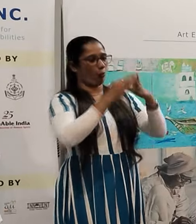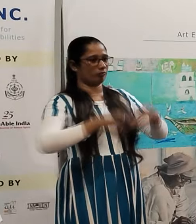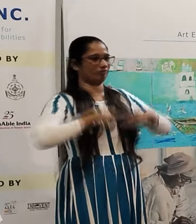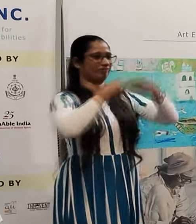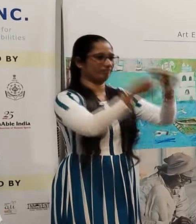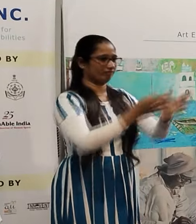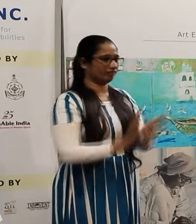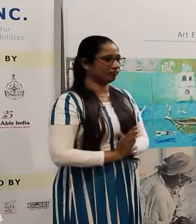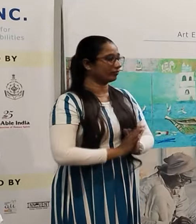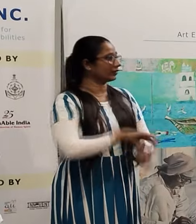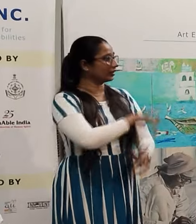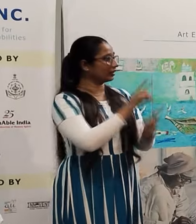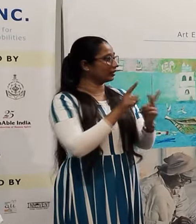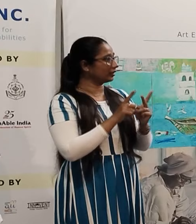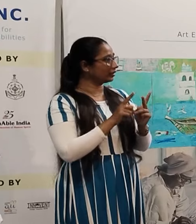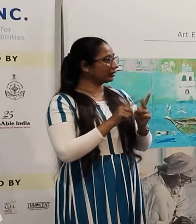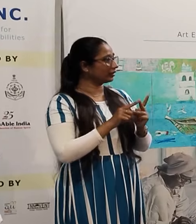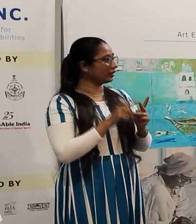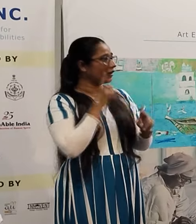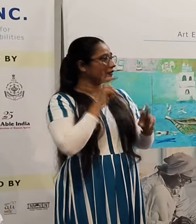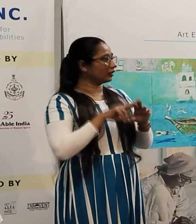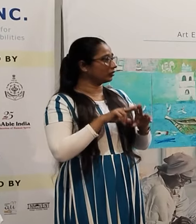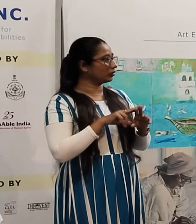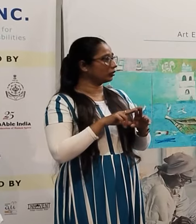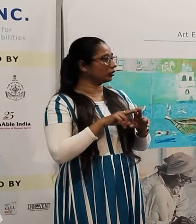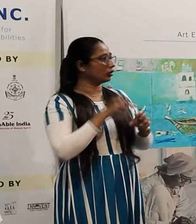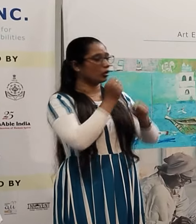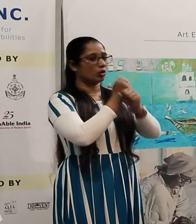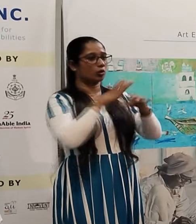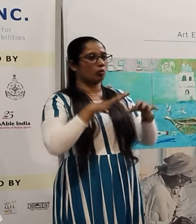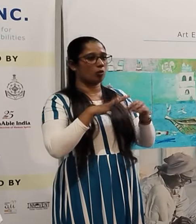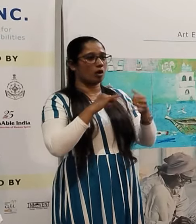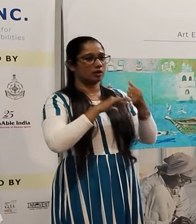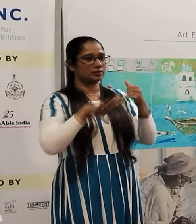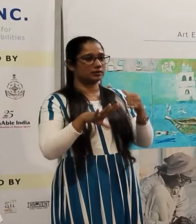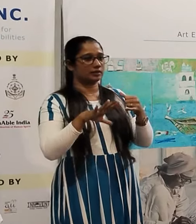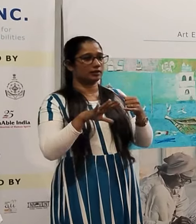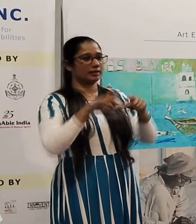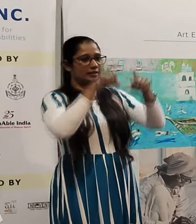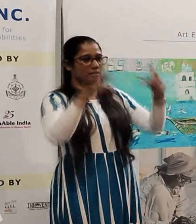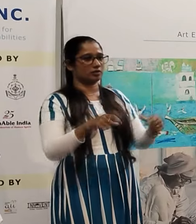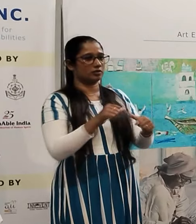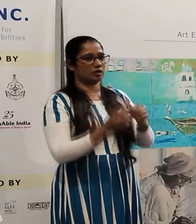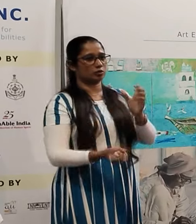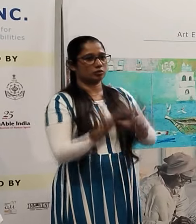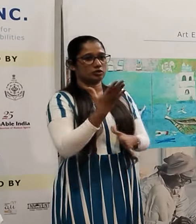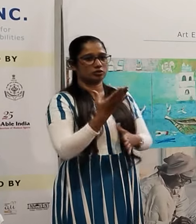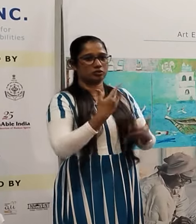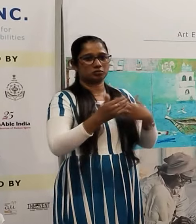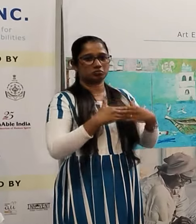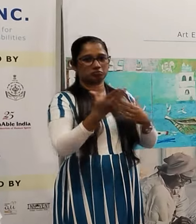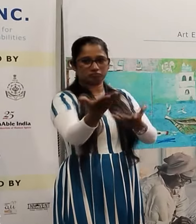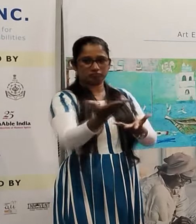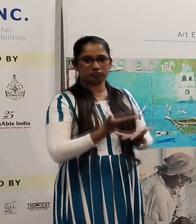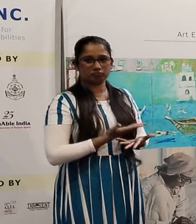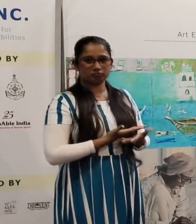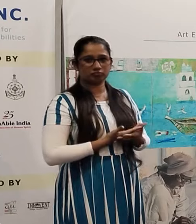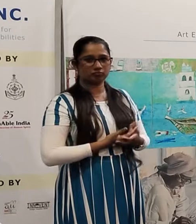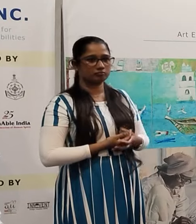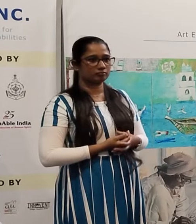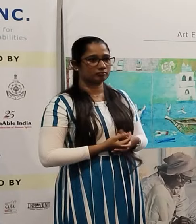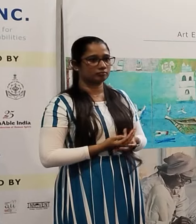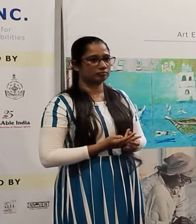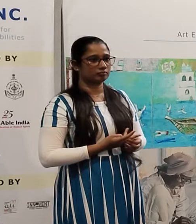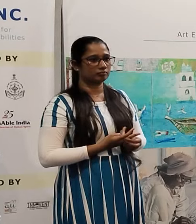later. Next is, if there's any representative from the Goa State Industries Association, I would like them to rise and come up on stage,